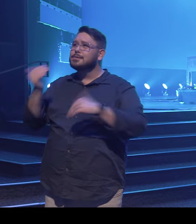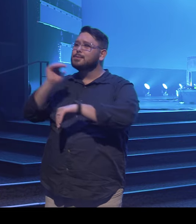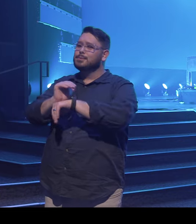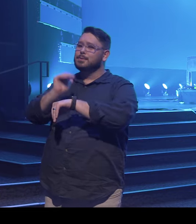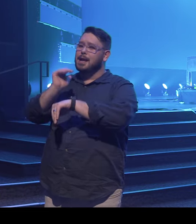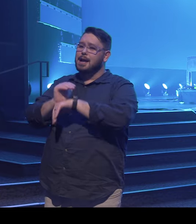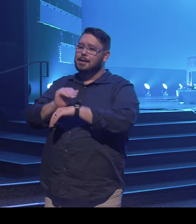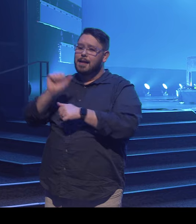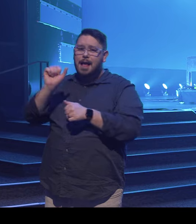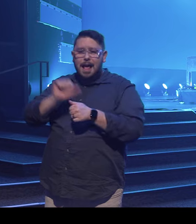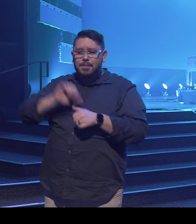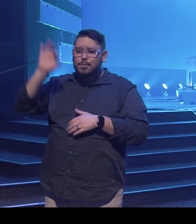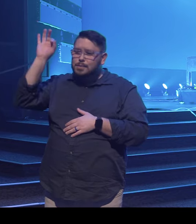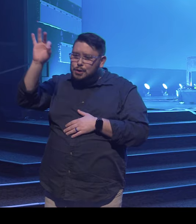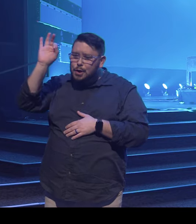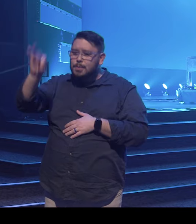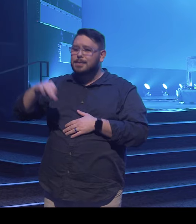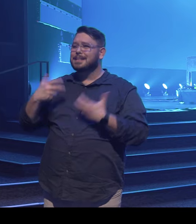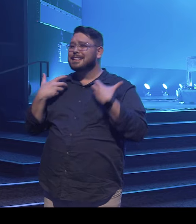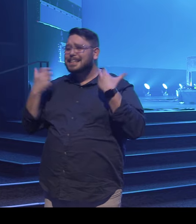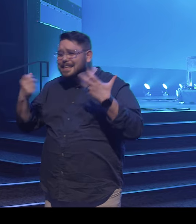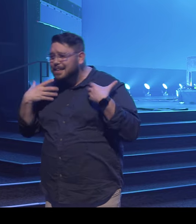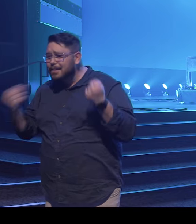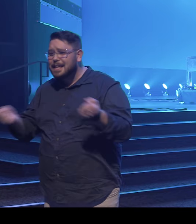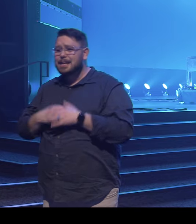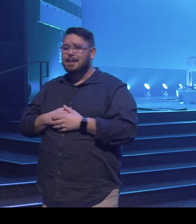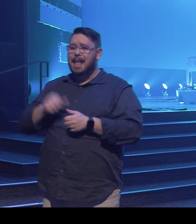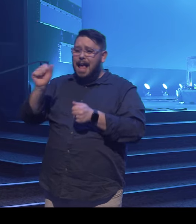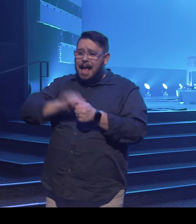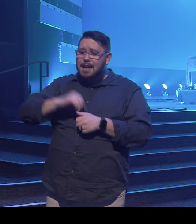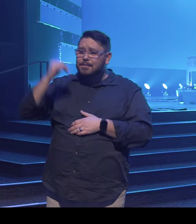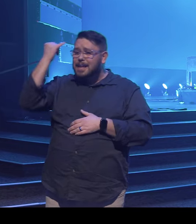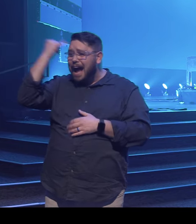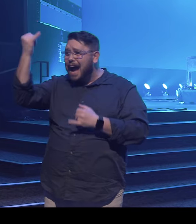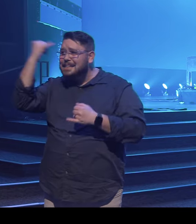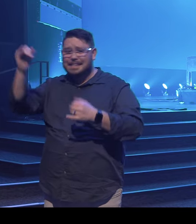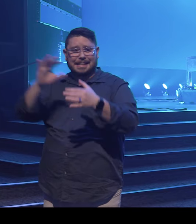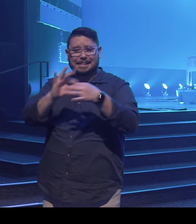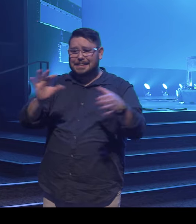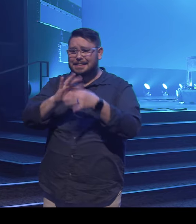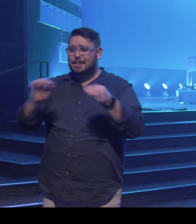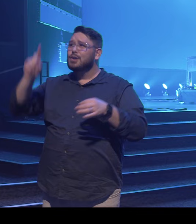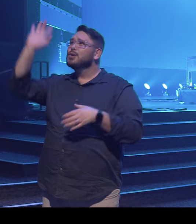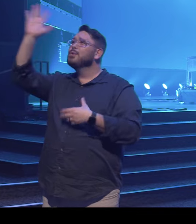every restoration, every idea, everything that you have for us, God.